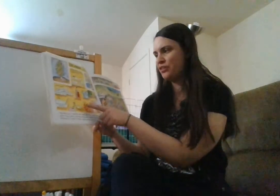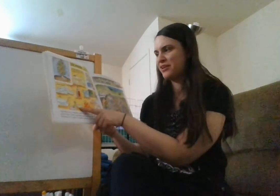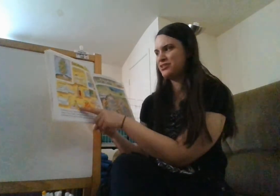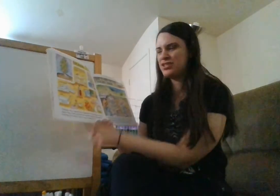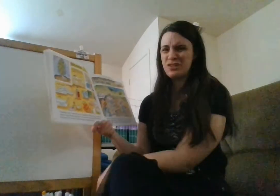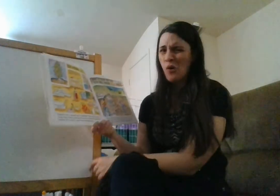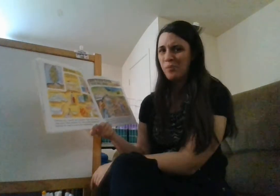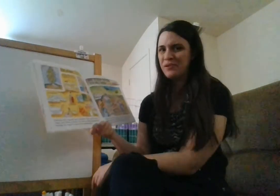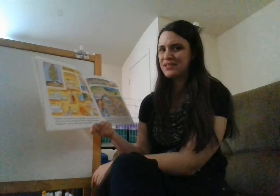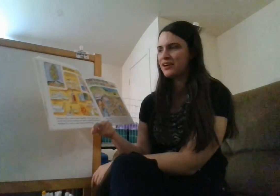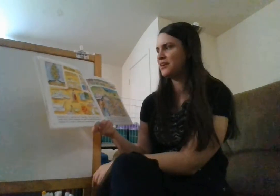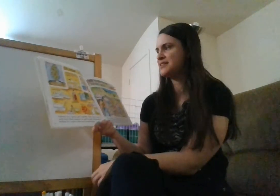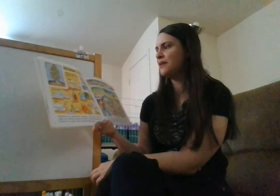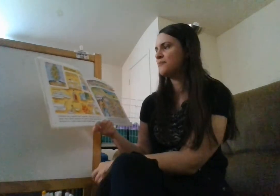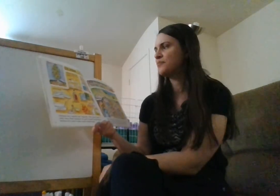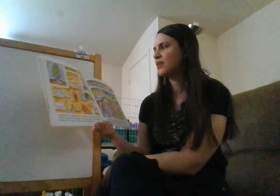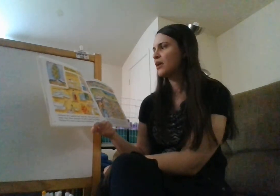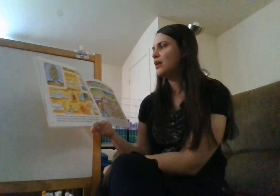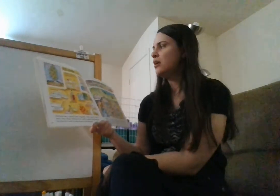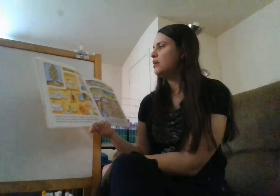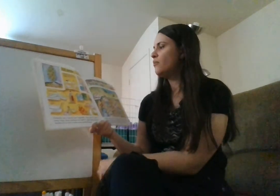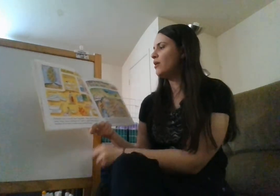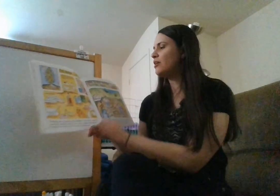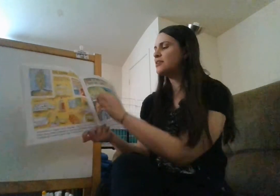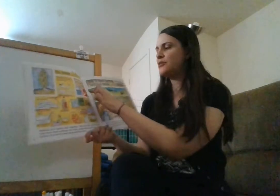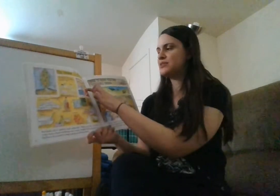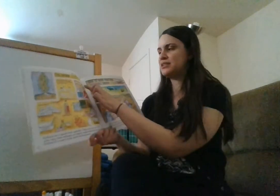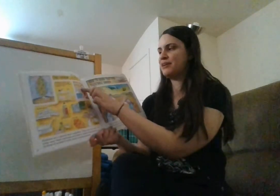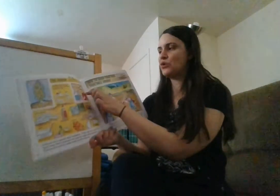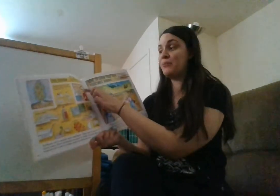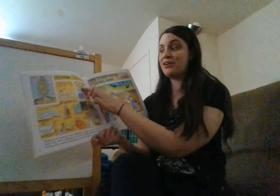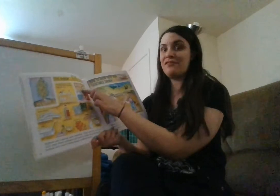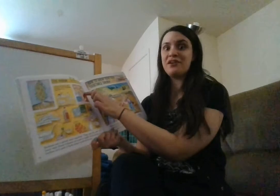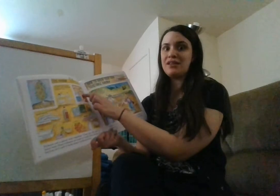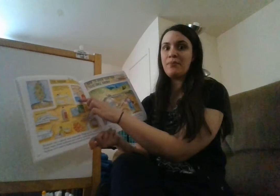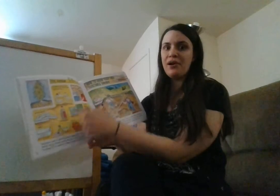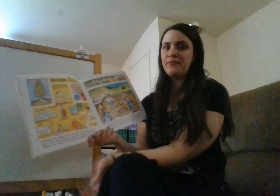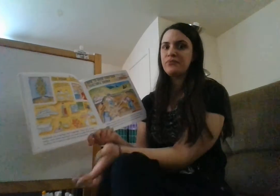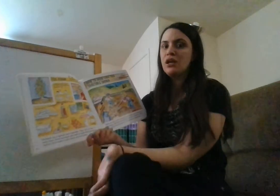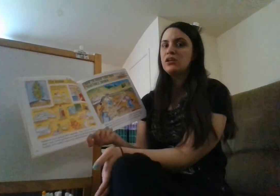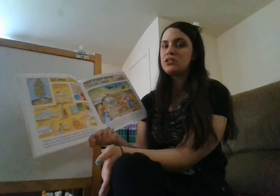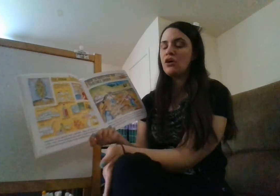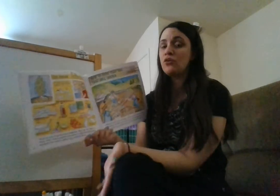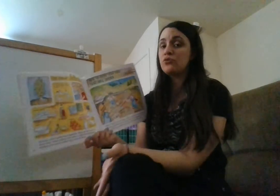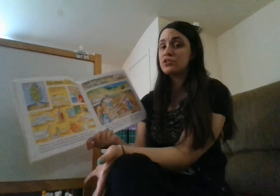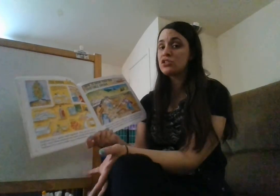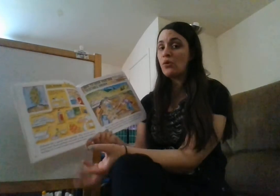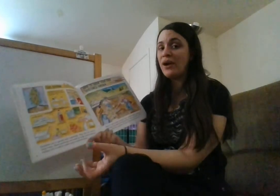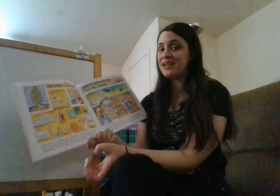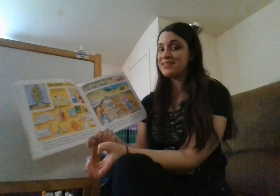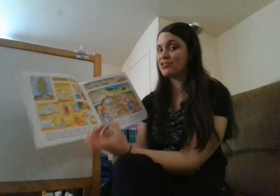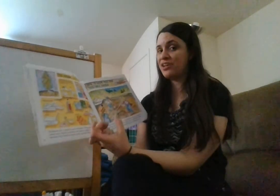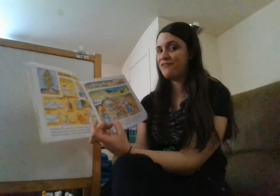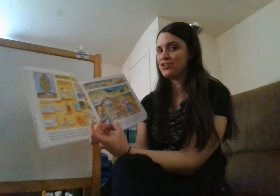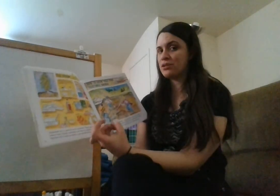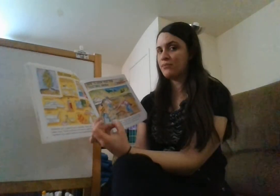and soap. Isn't that crazy? We also use it to make soy milk. I forgot that part. So soy is actually a vegetable,